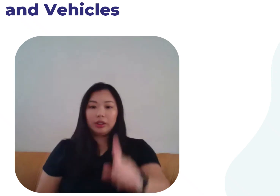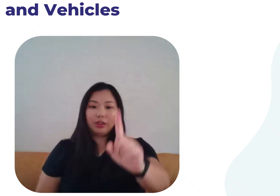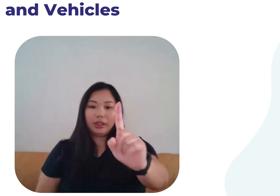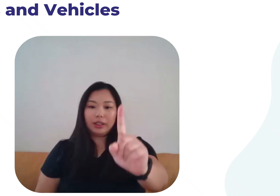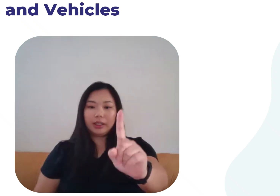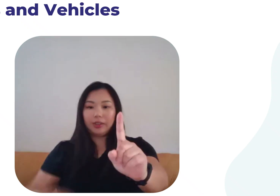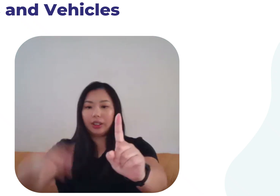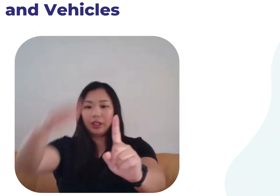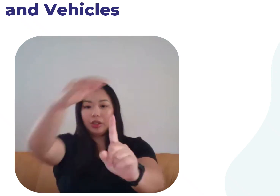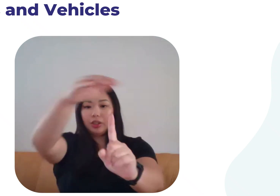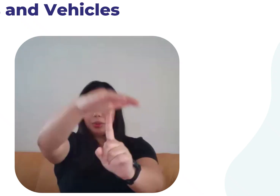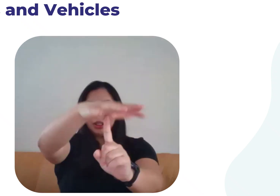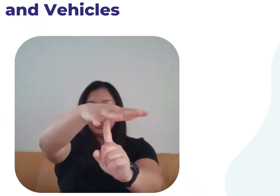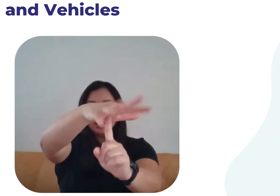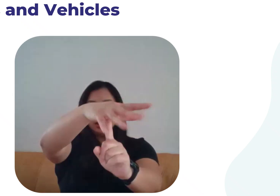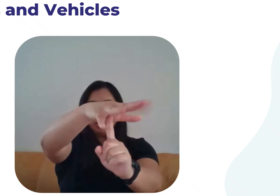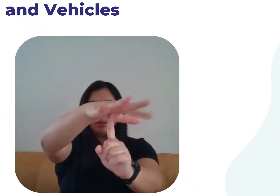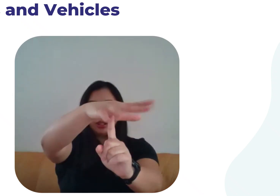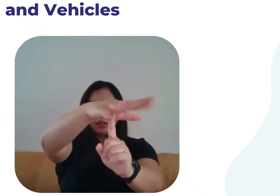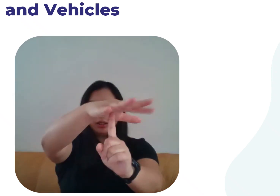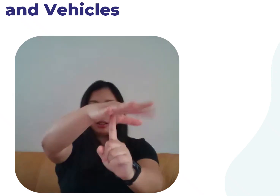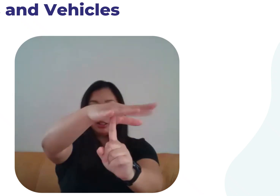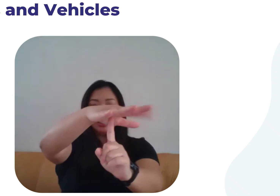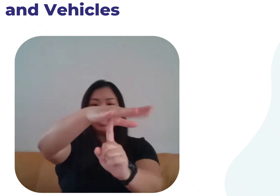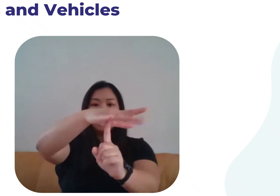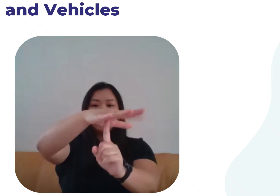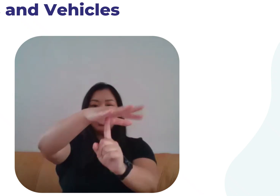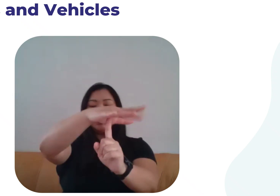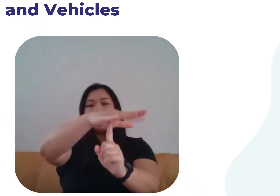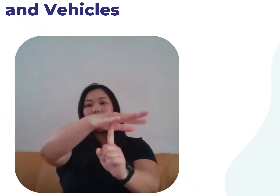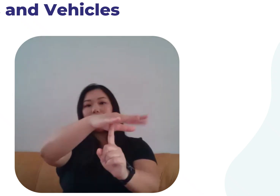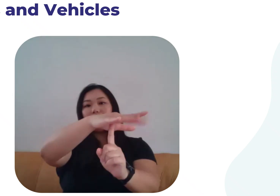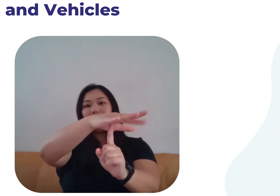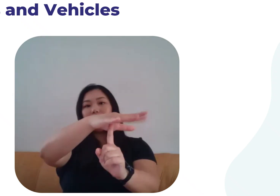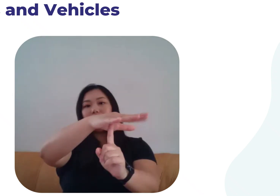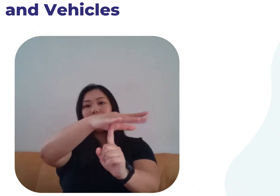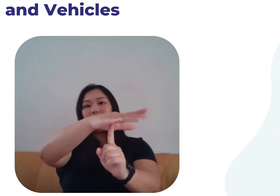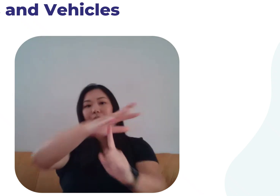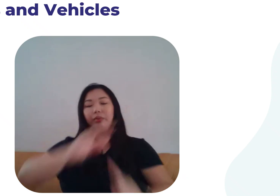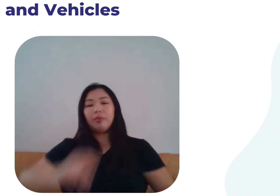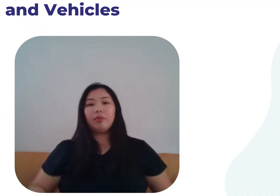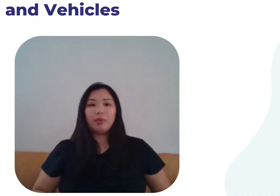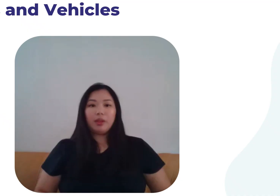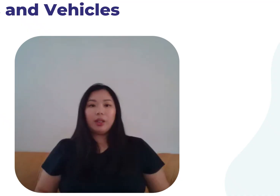Helicopter, your index finger, open hand and wiggle. Helicopter.